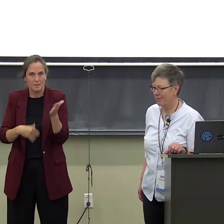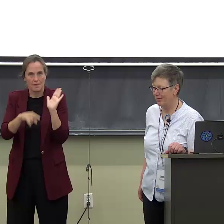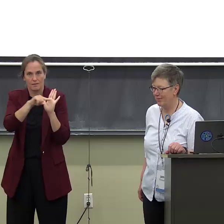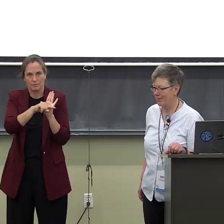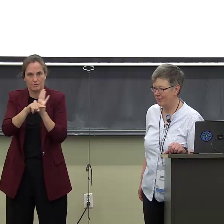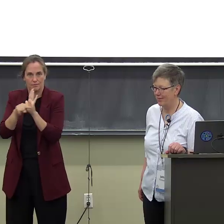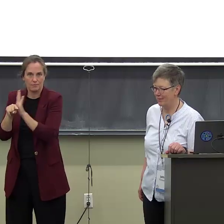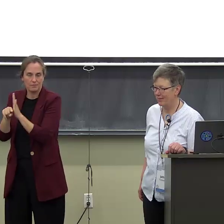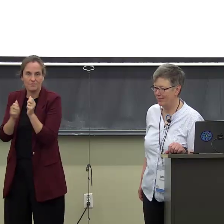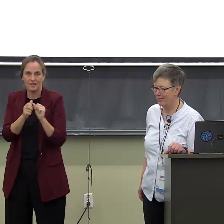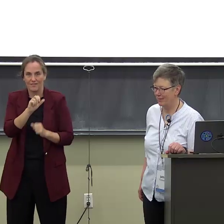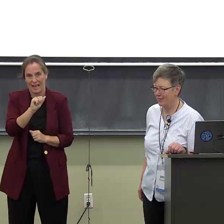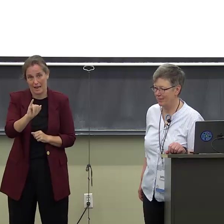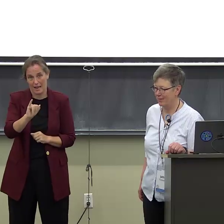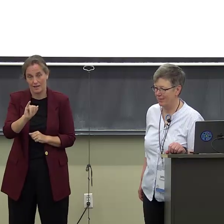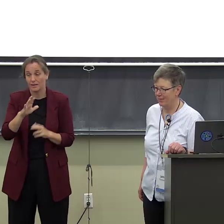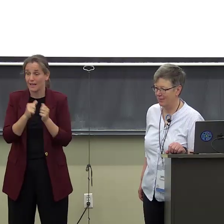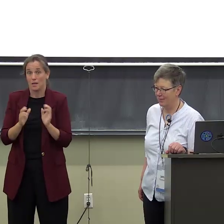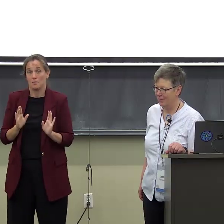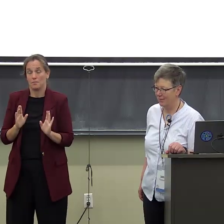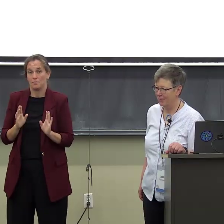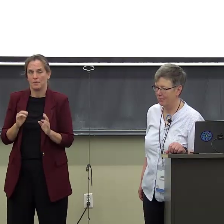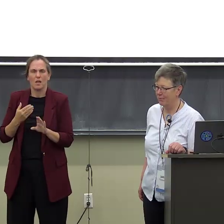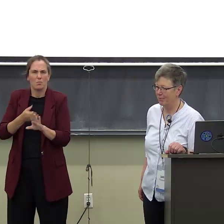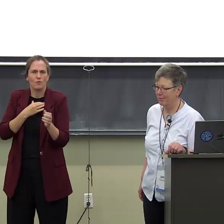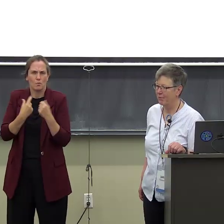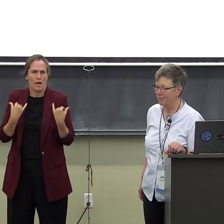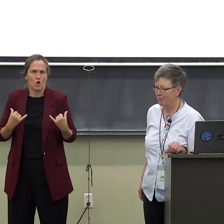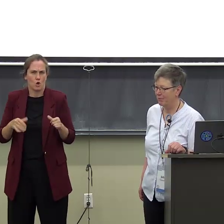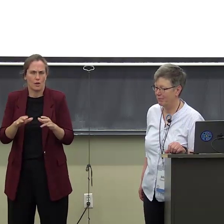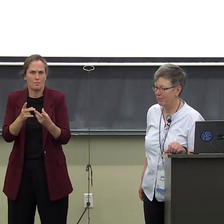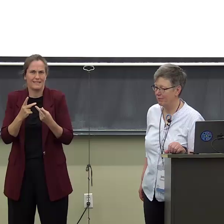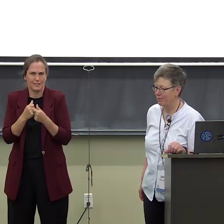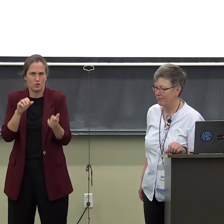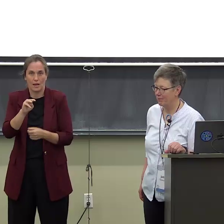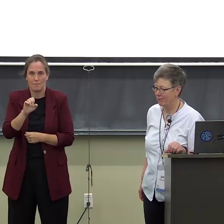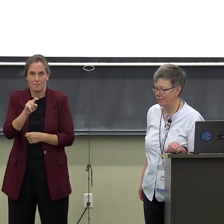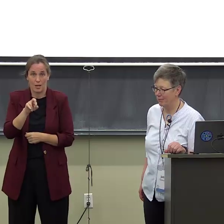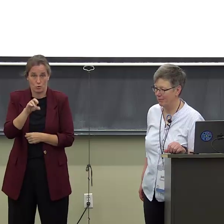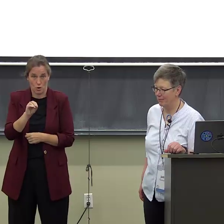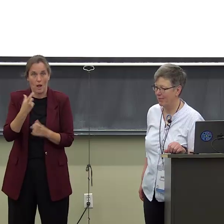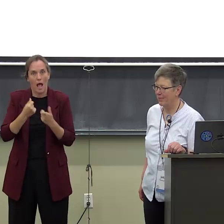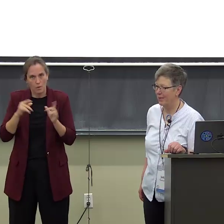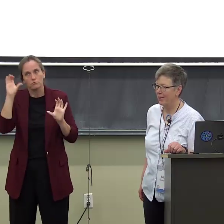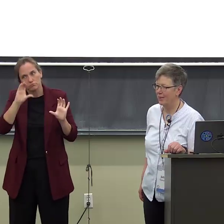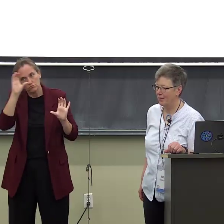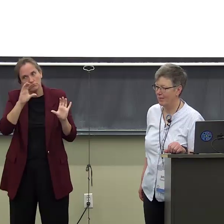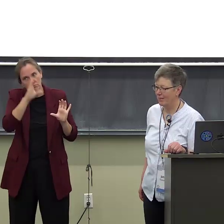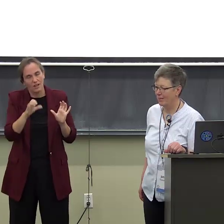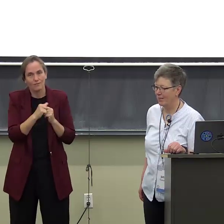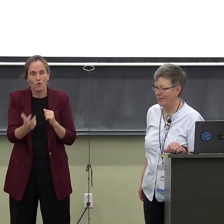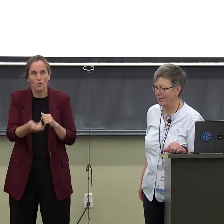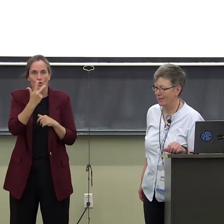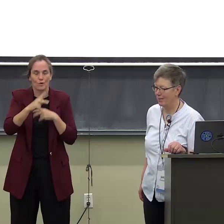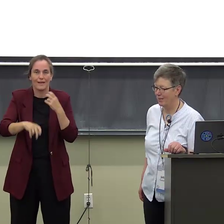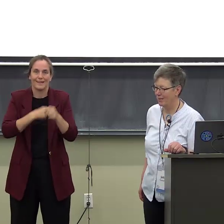downfalls of AI. In my before I got my present position at Metro, I was looking for 3 years doing different